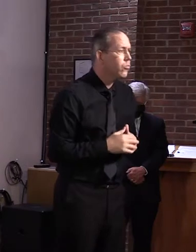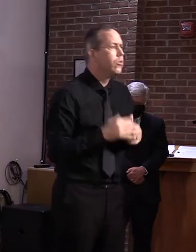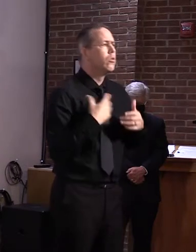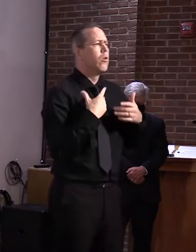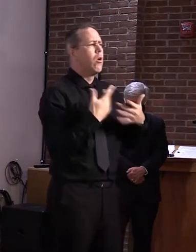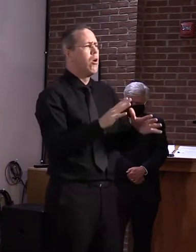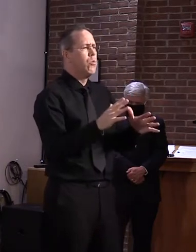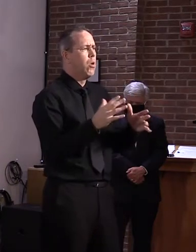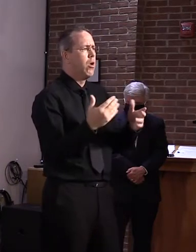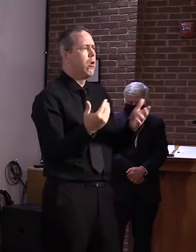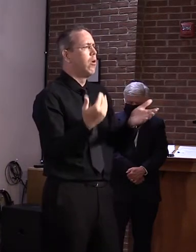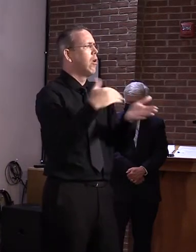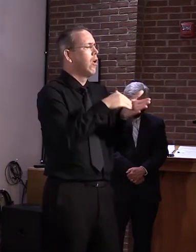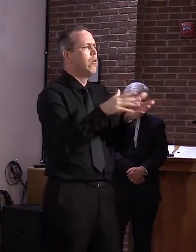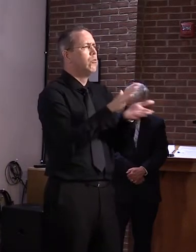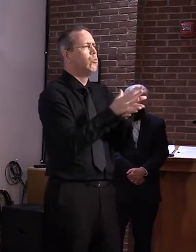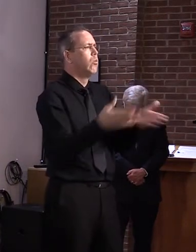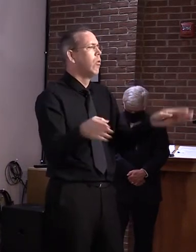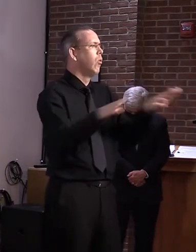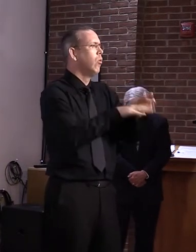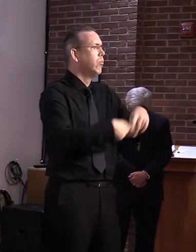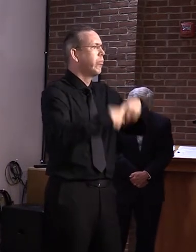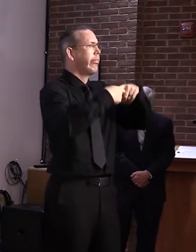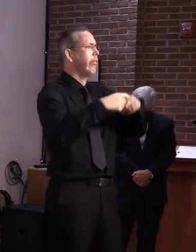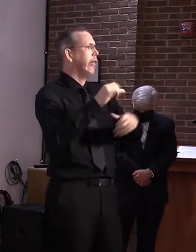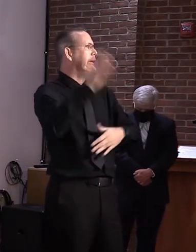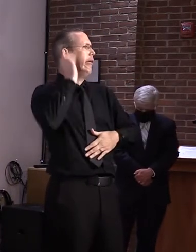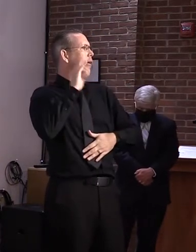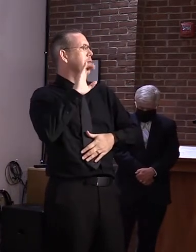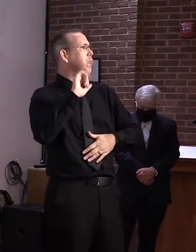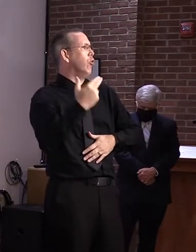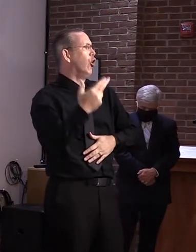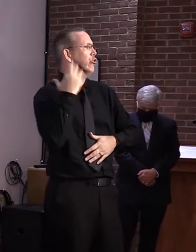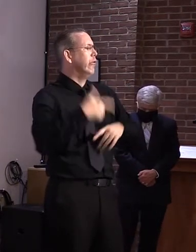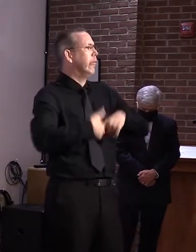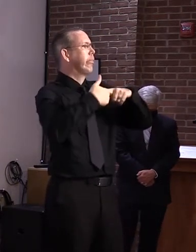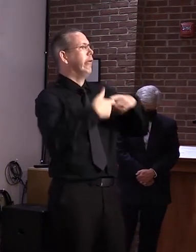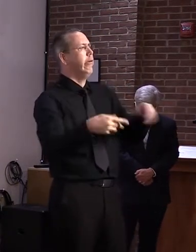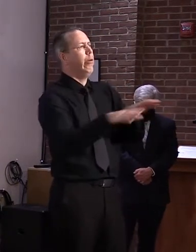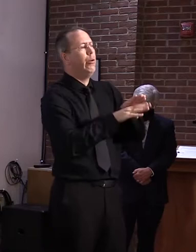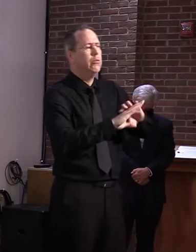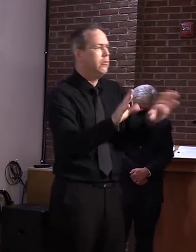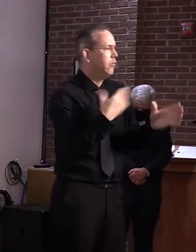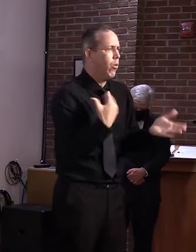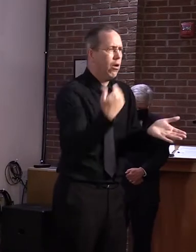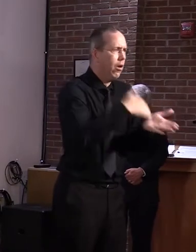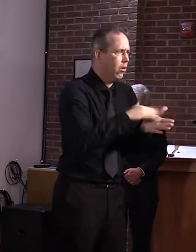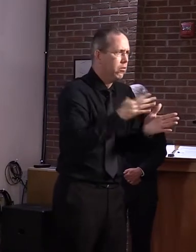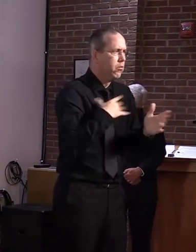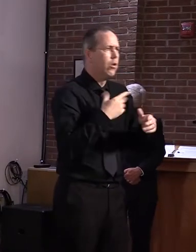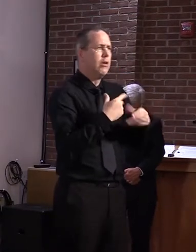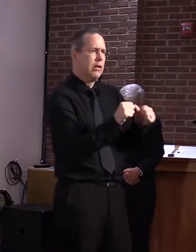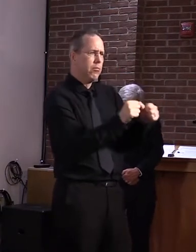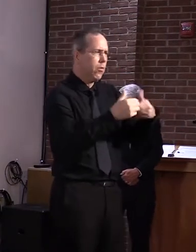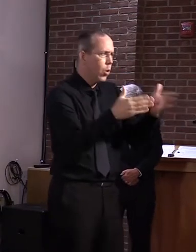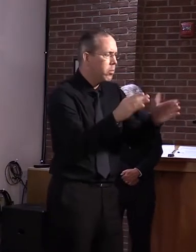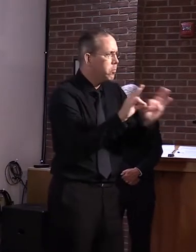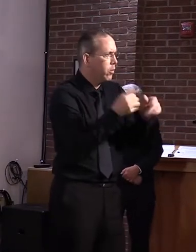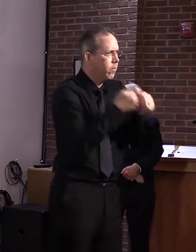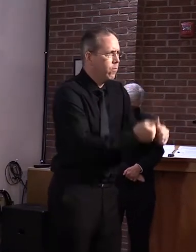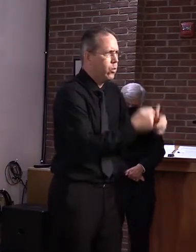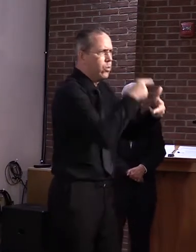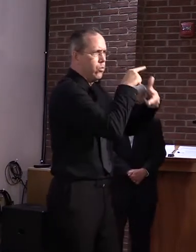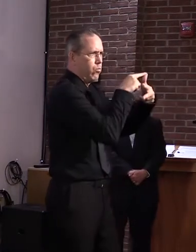home. So a few of the highlights of the plan, they include implementing a mandatory quarantine policy on